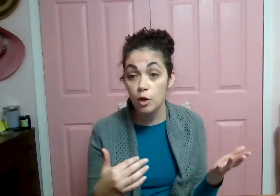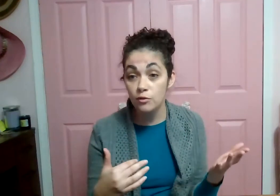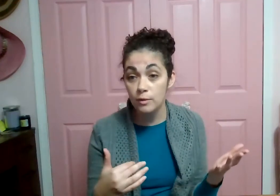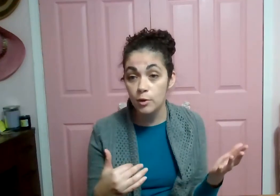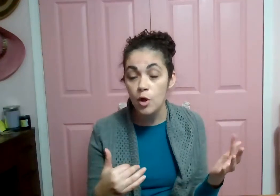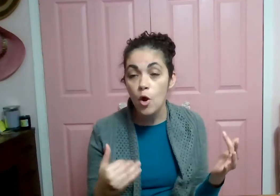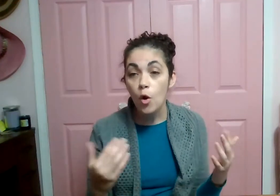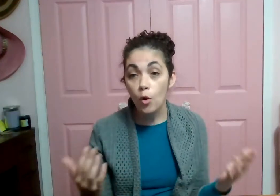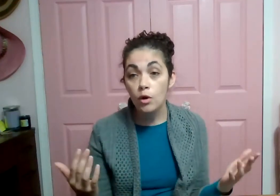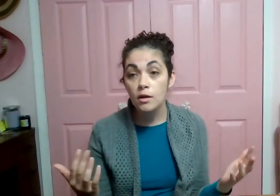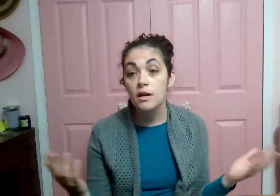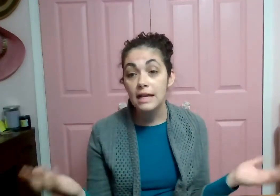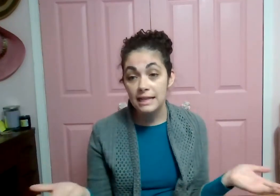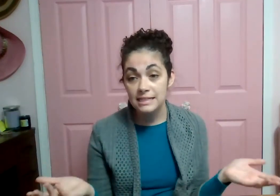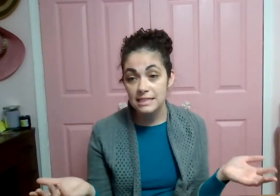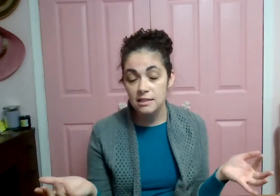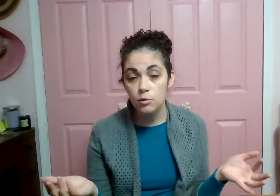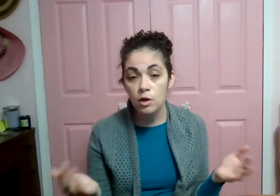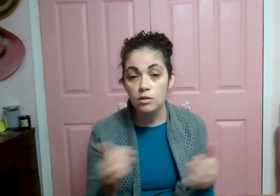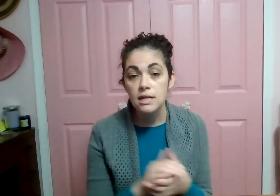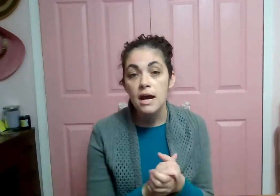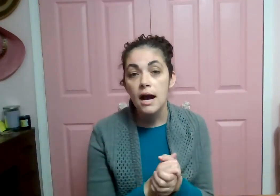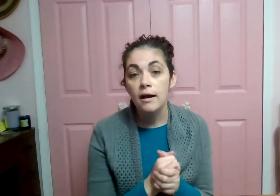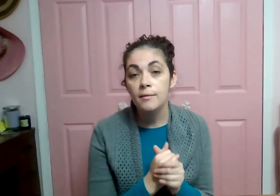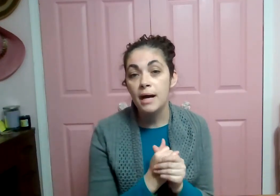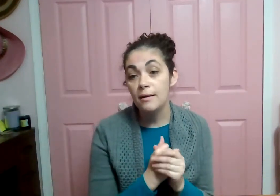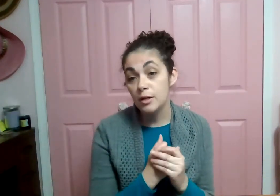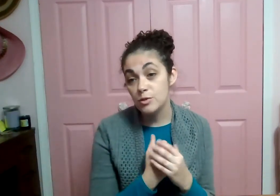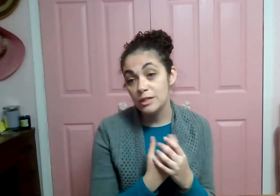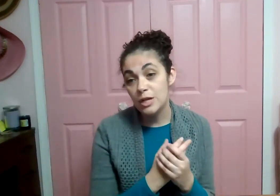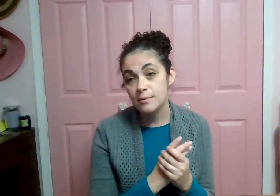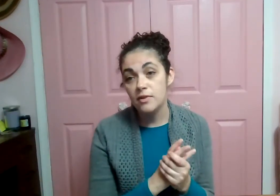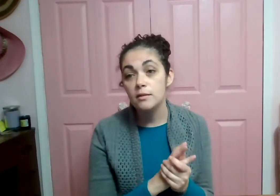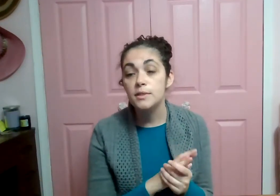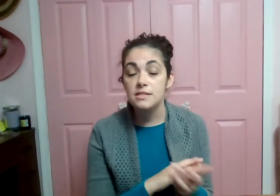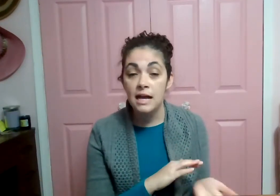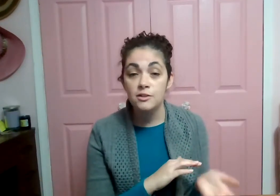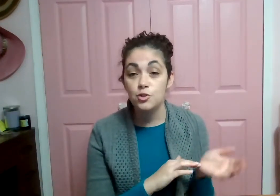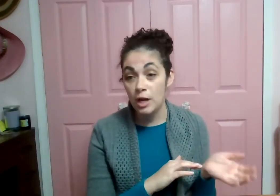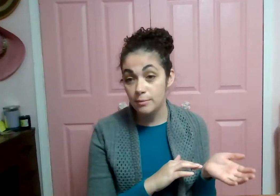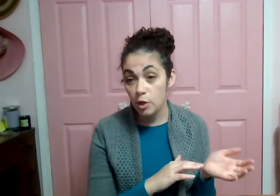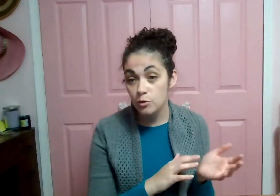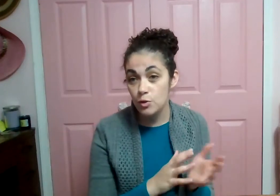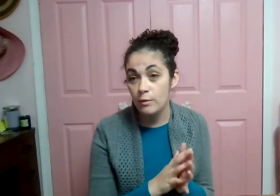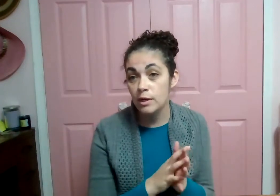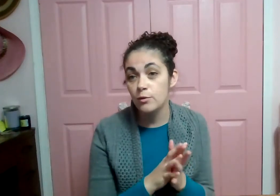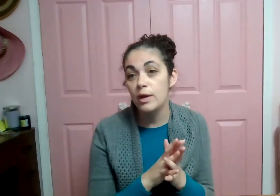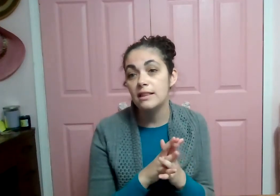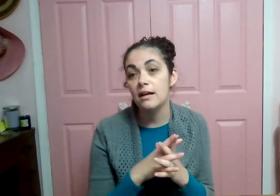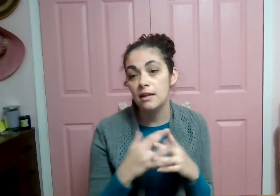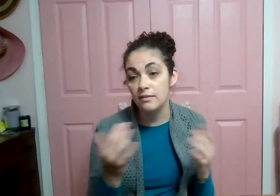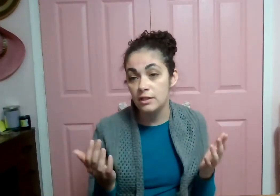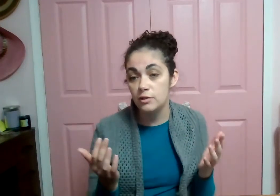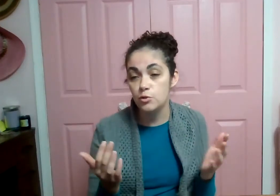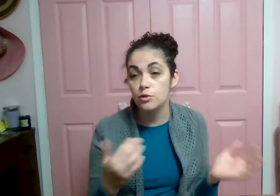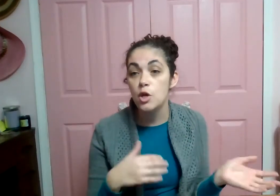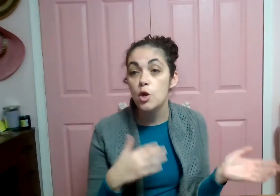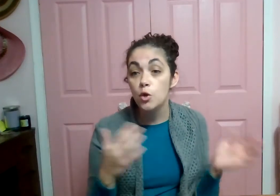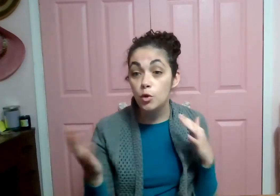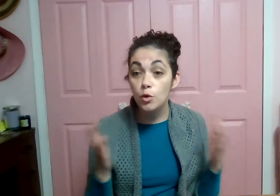low verbal, or in the DD world. I'm also a job developer / job coach, so I work with a lot of individuals who